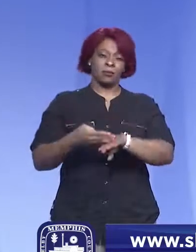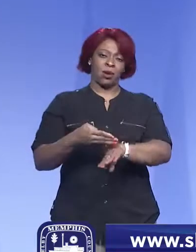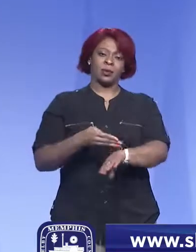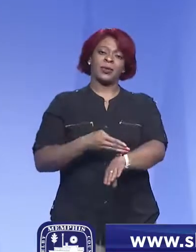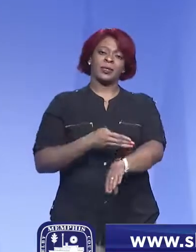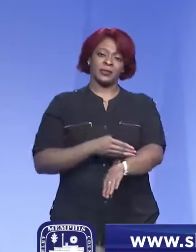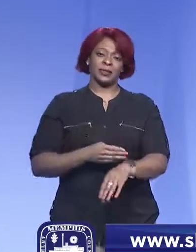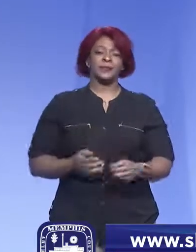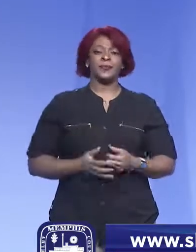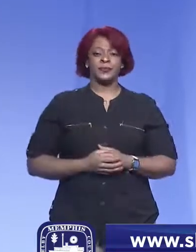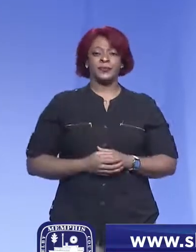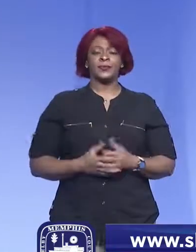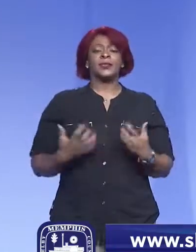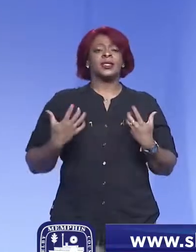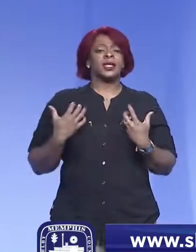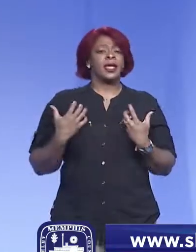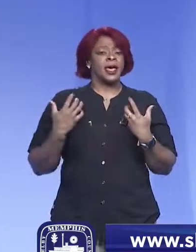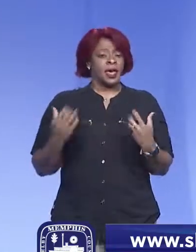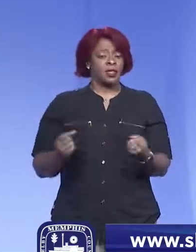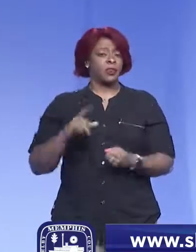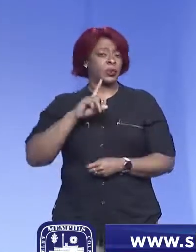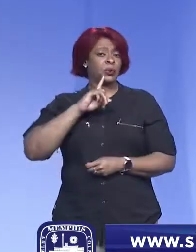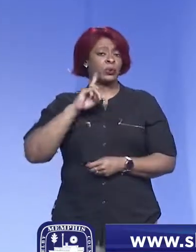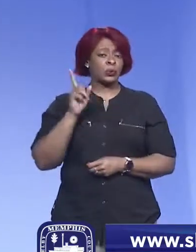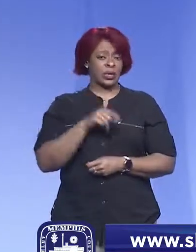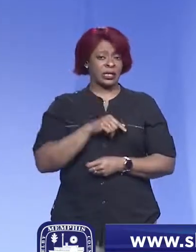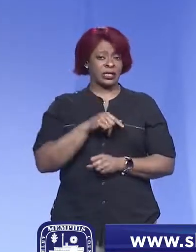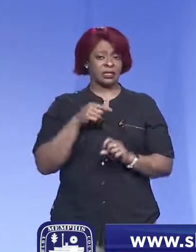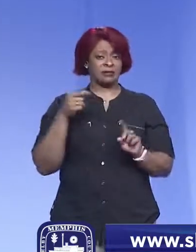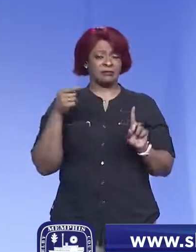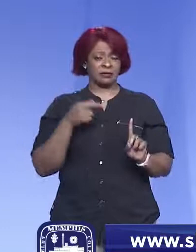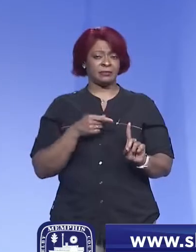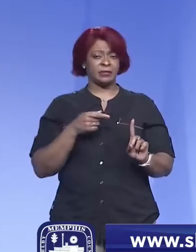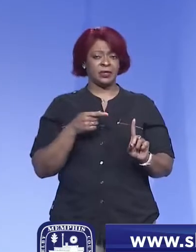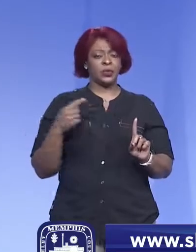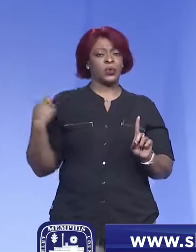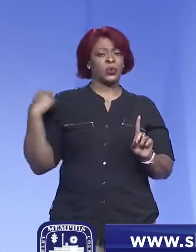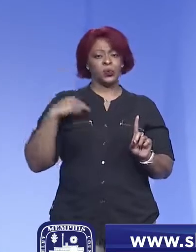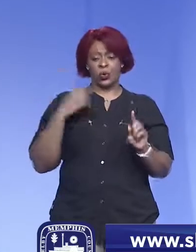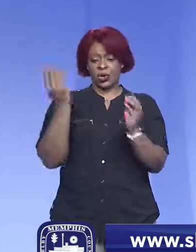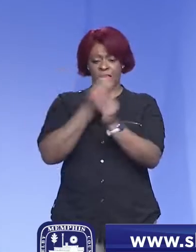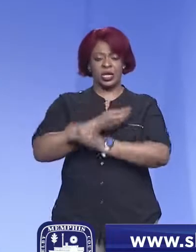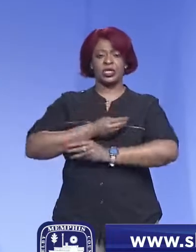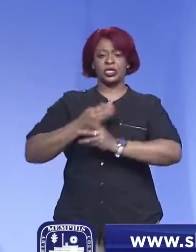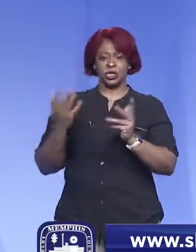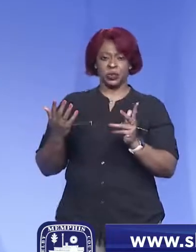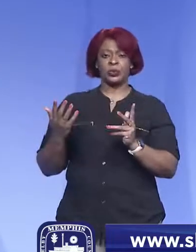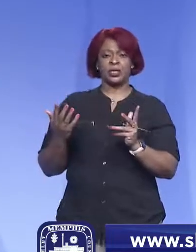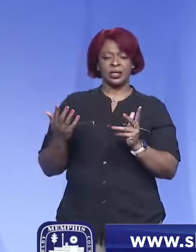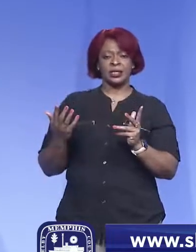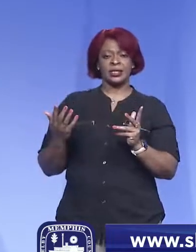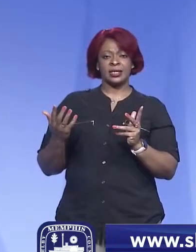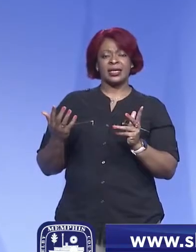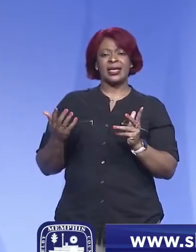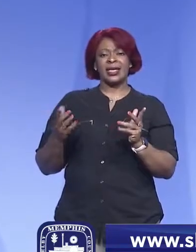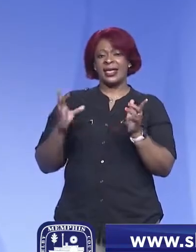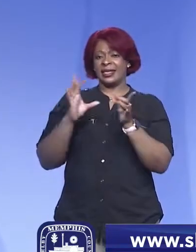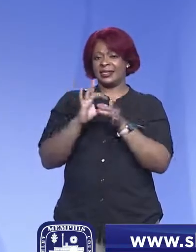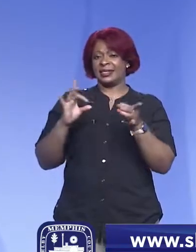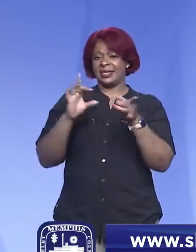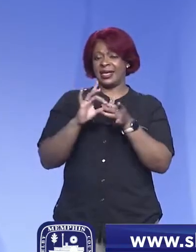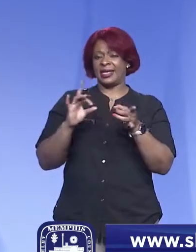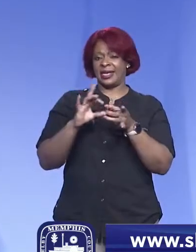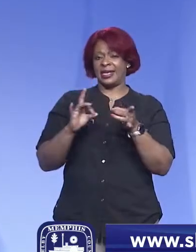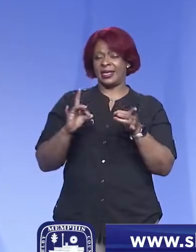progress. So the health directive that we're issuing, as stated on